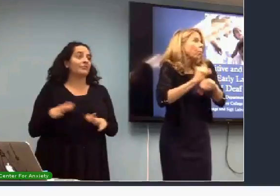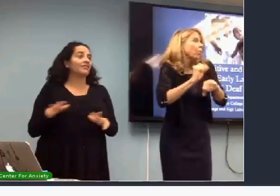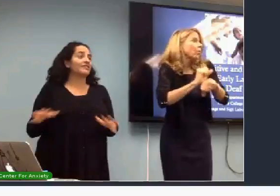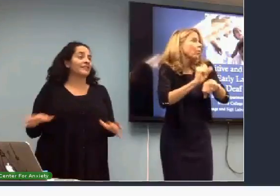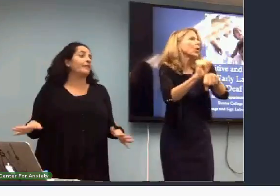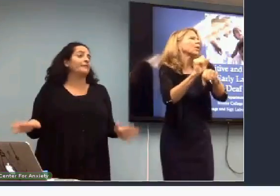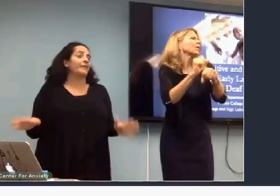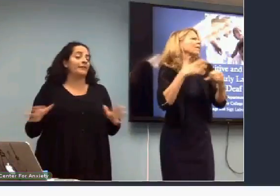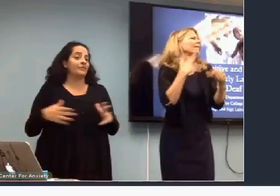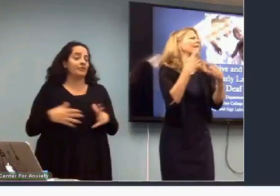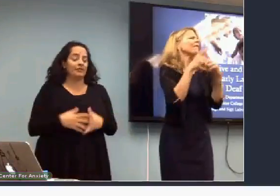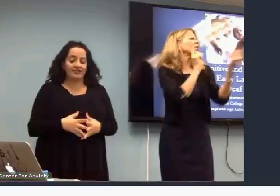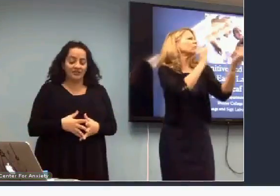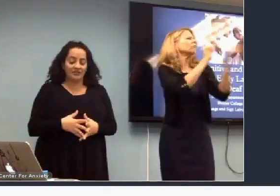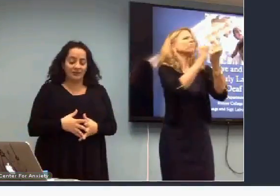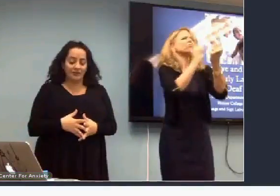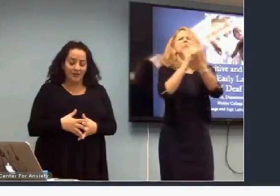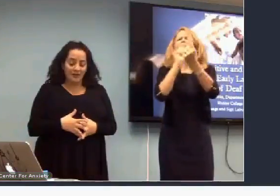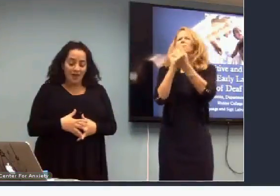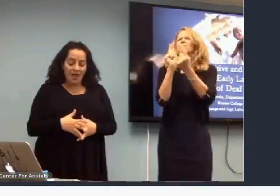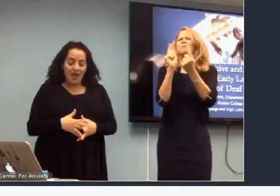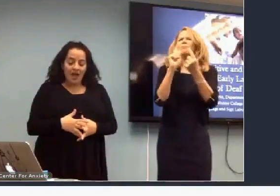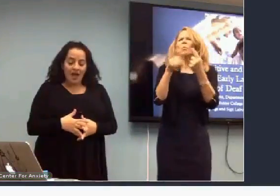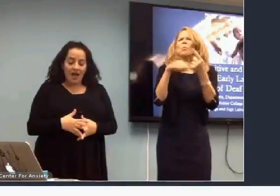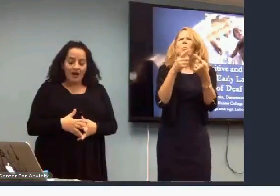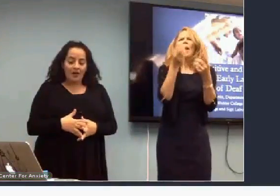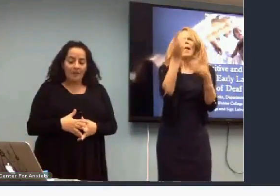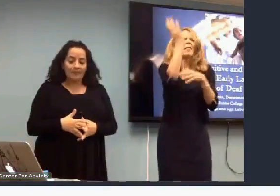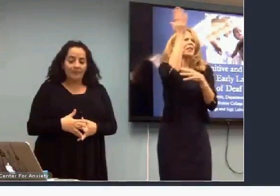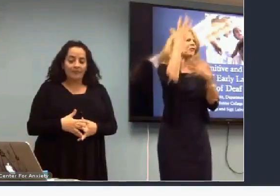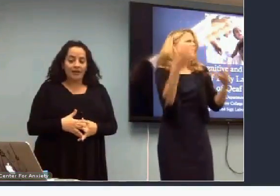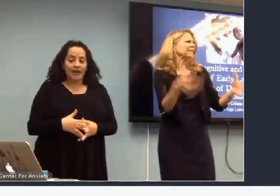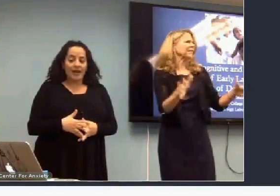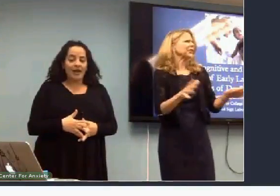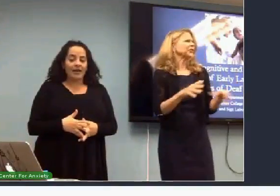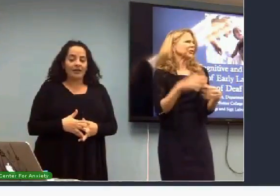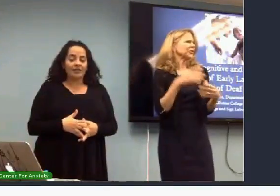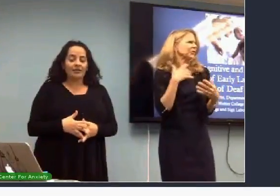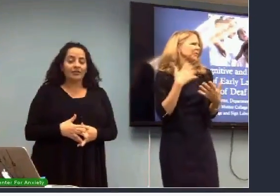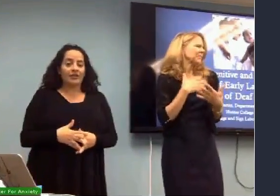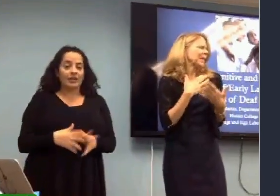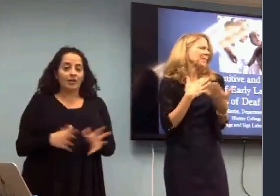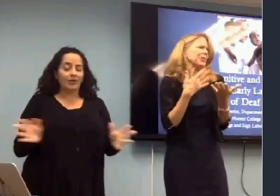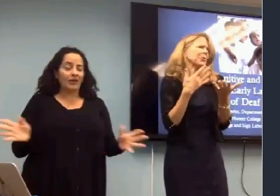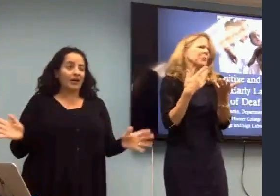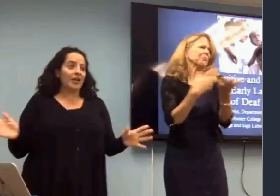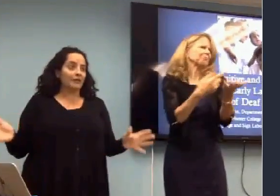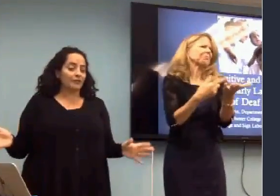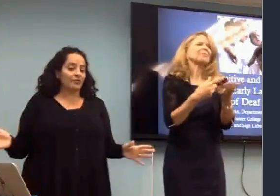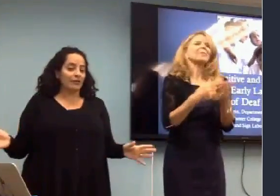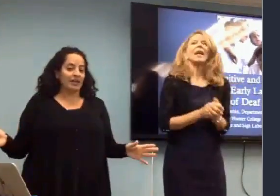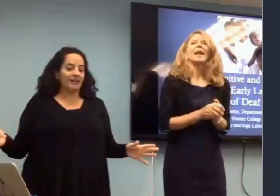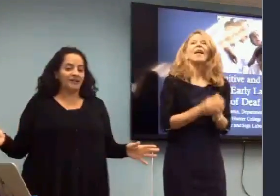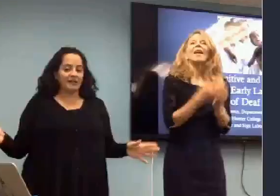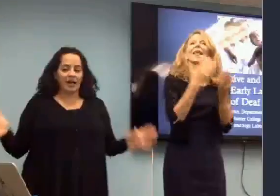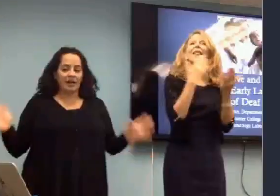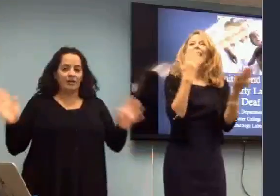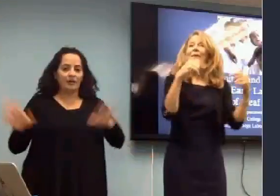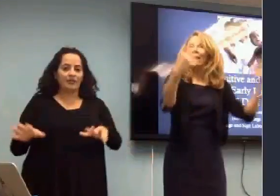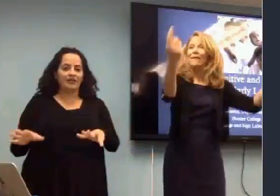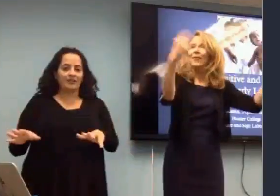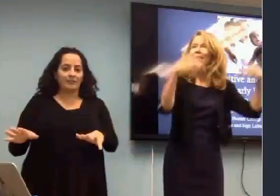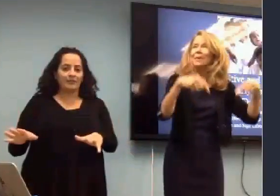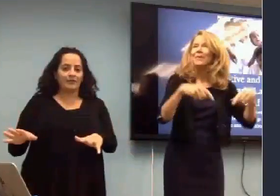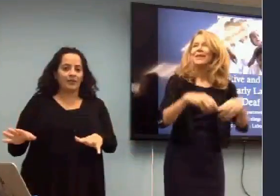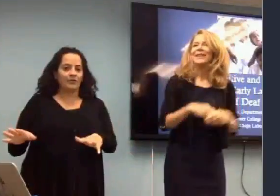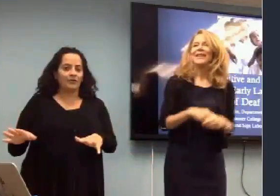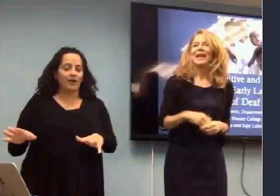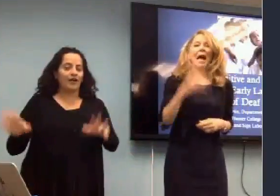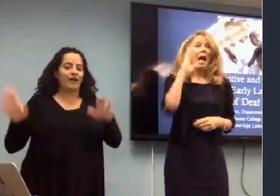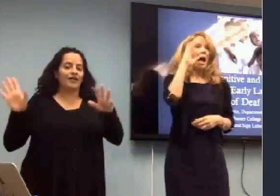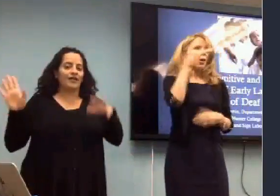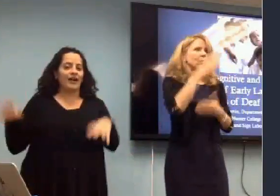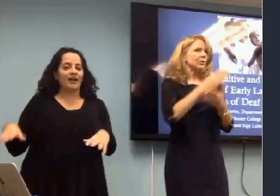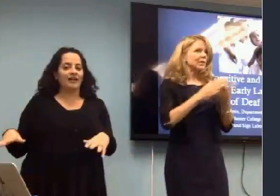any of the staff after this is over. And thank you again for joining us. I know that some of you are